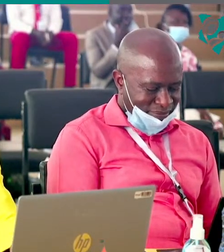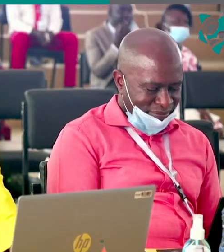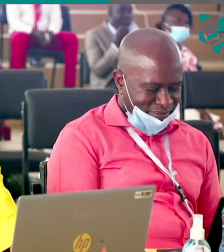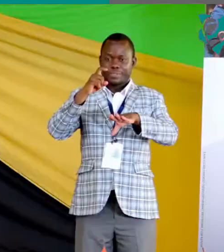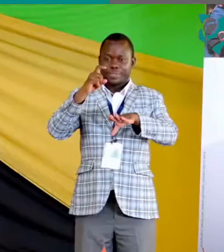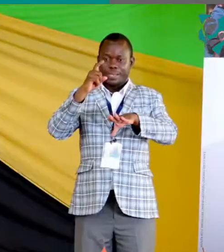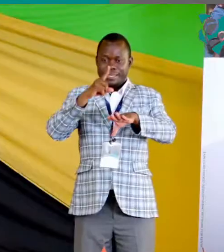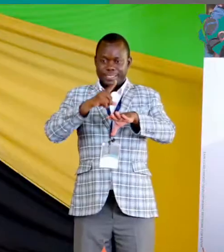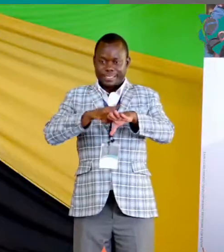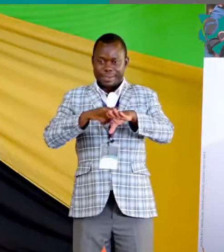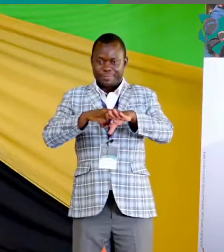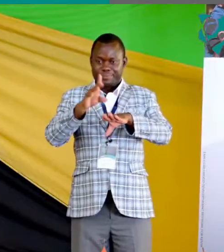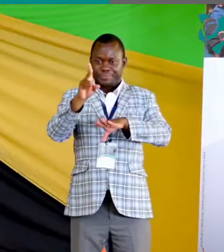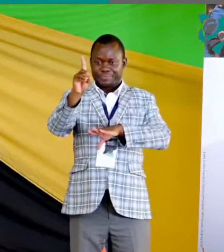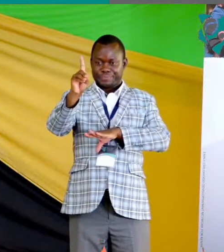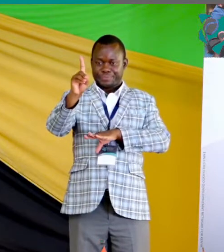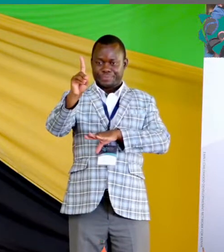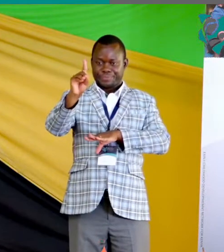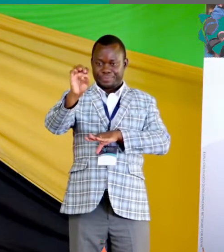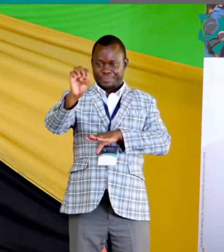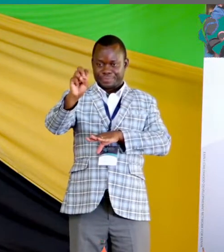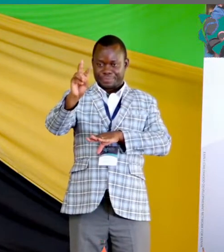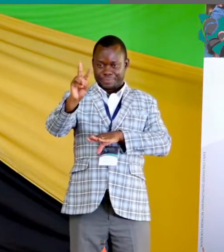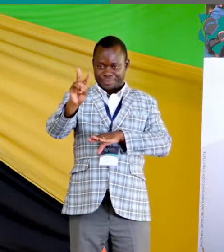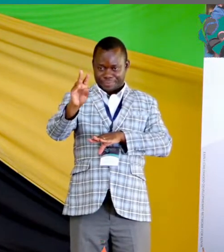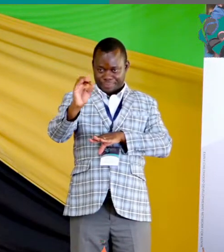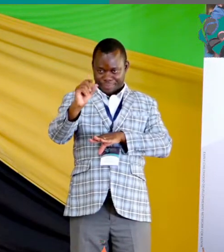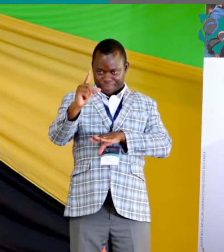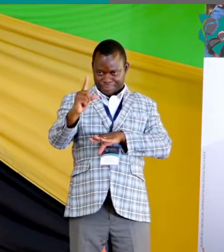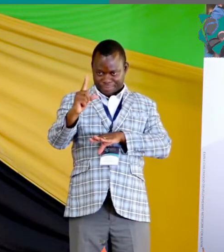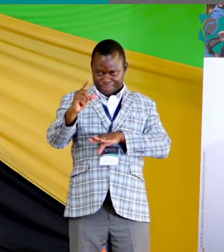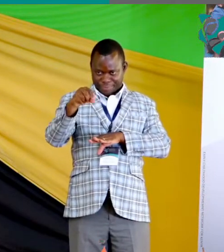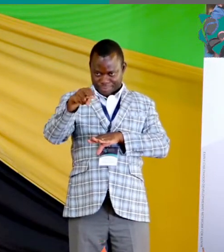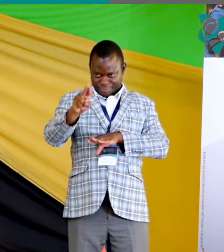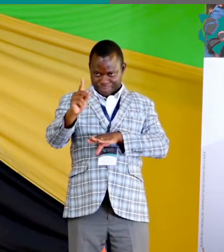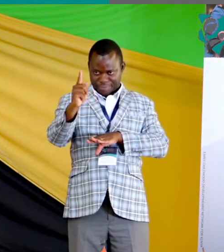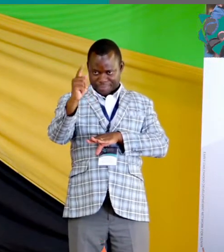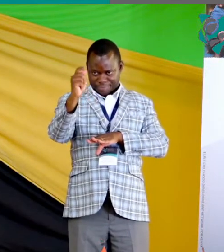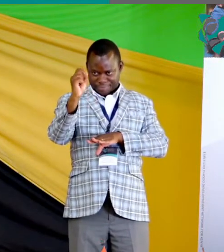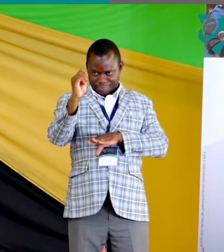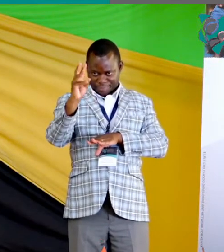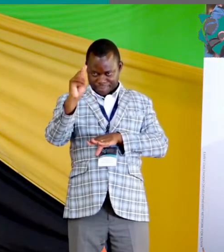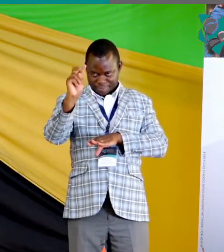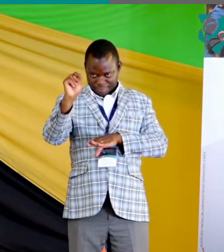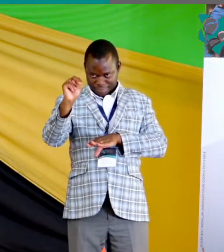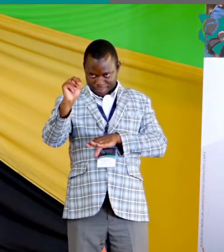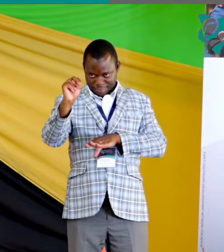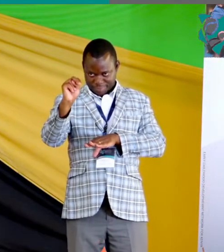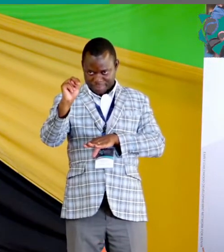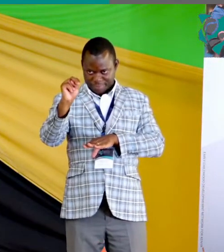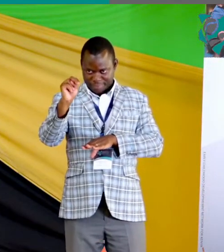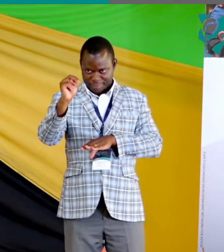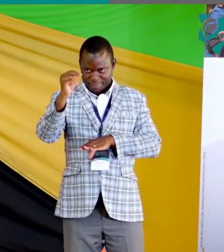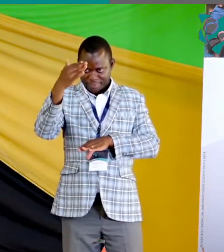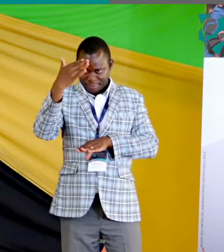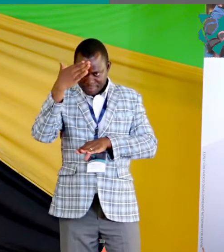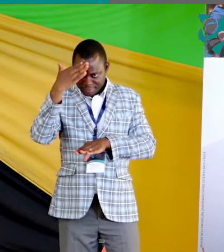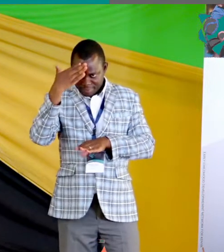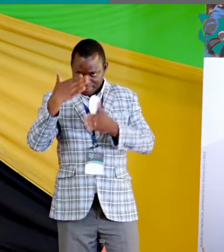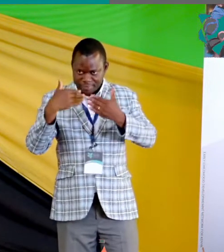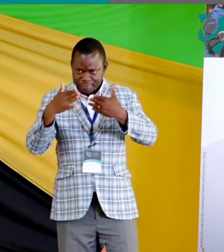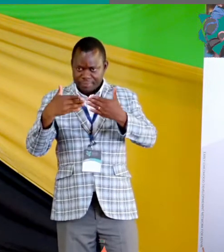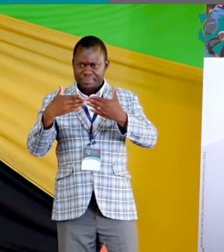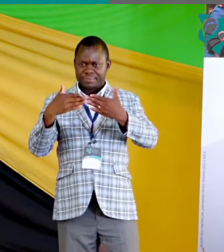when devolution came, we started with a baseline survey in 2013 that informed the policy direction and the structures that we have in